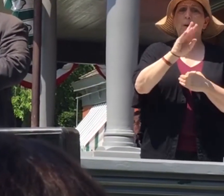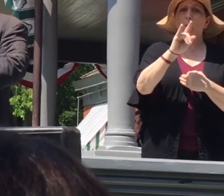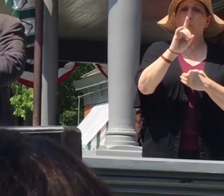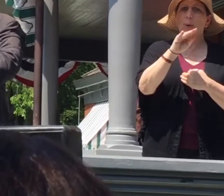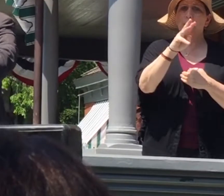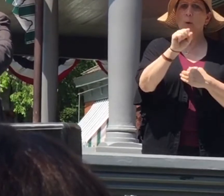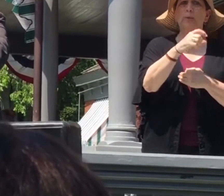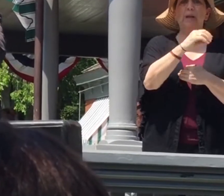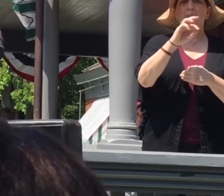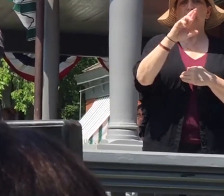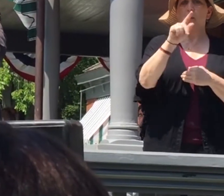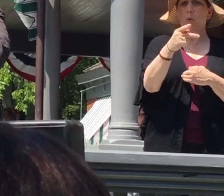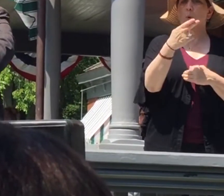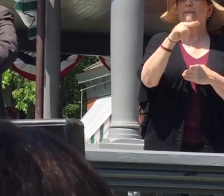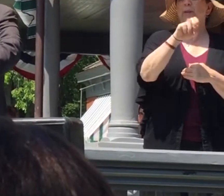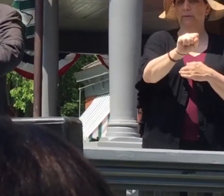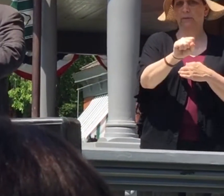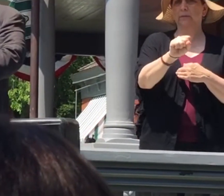their orphans.